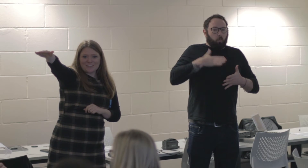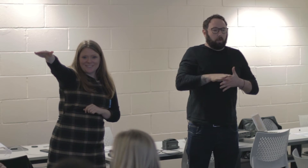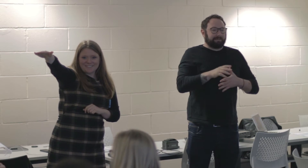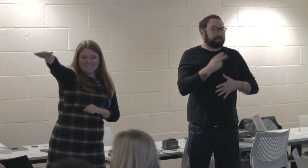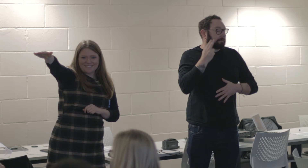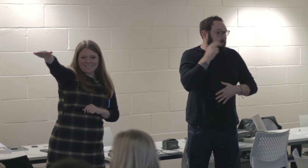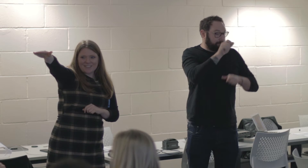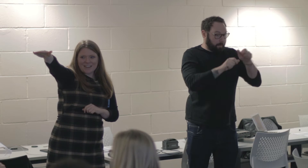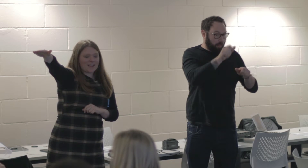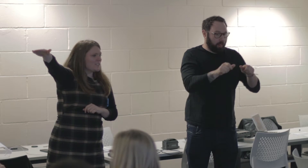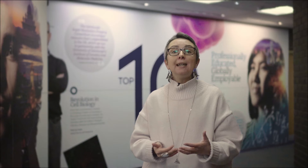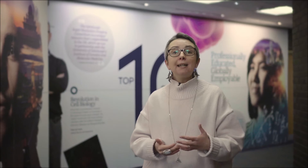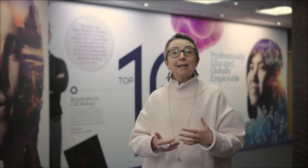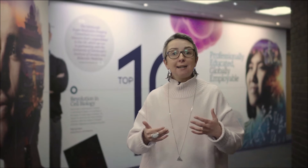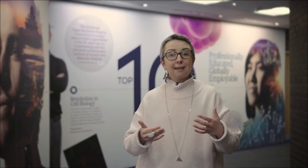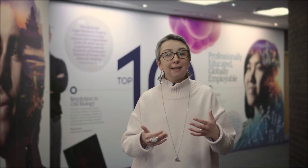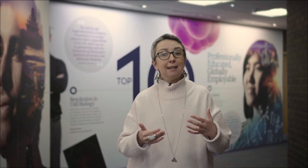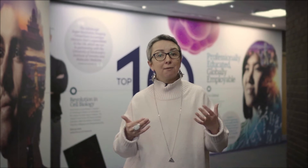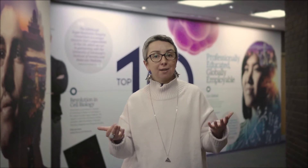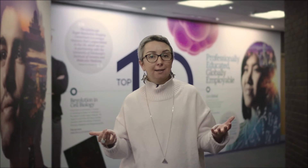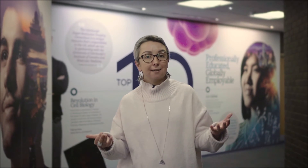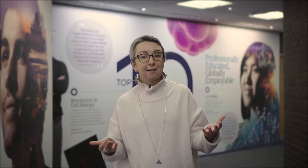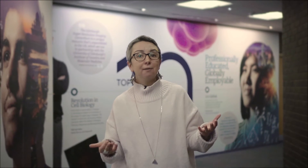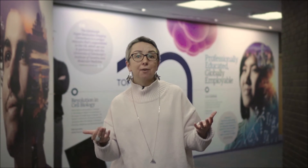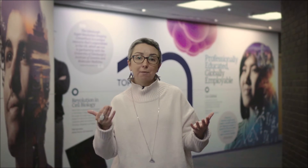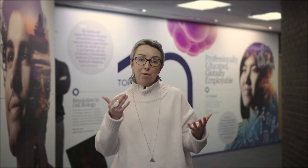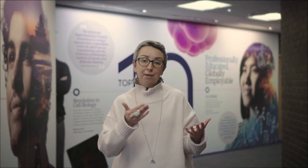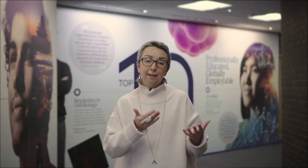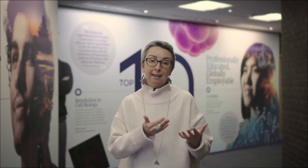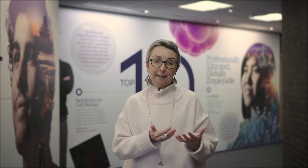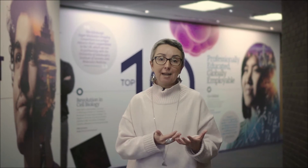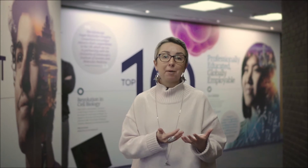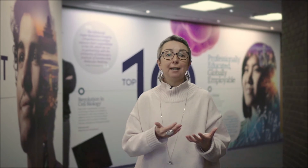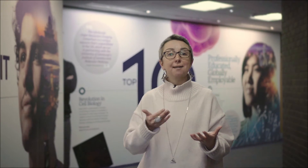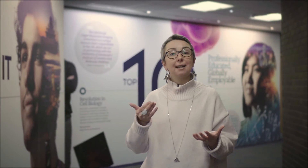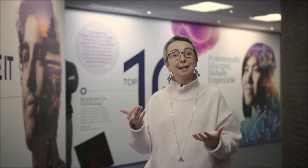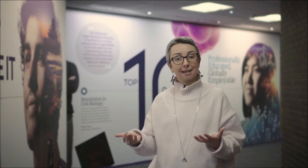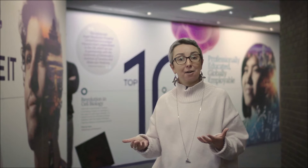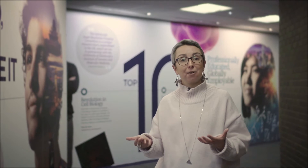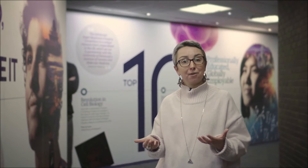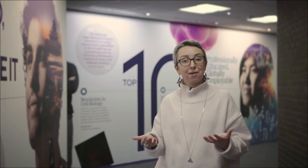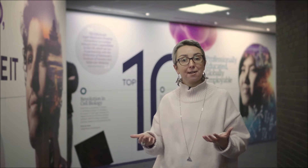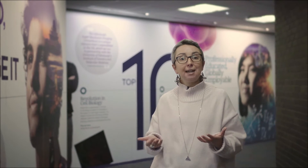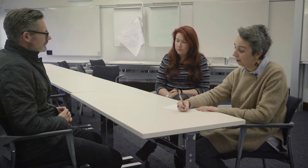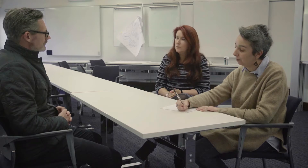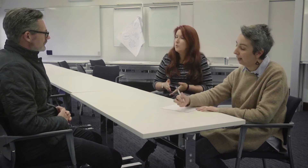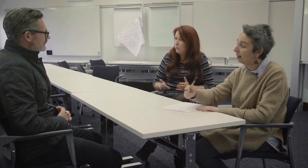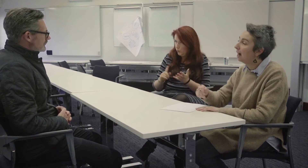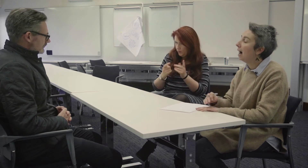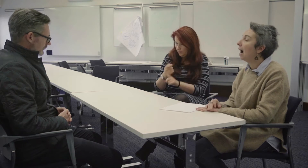to that deaf awareness. Increase in awareness for both interpreters and psychologists has the final